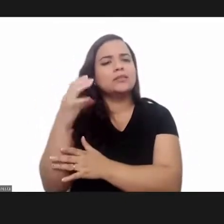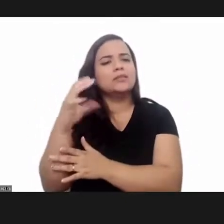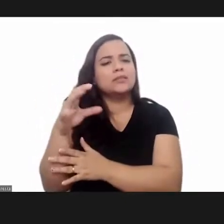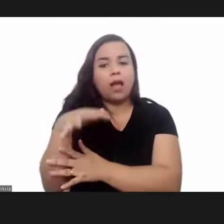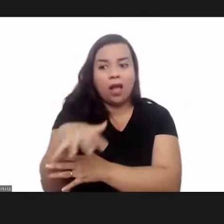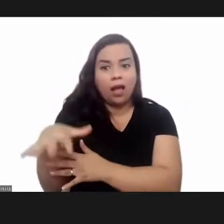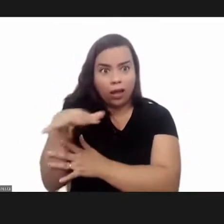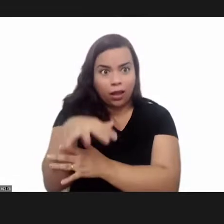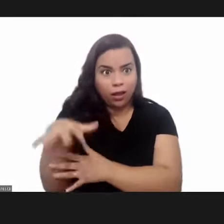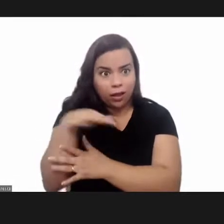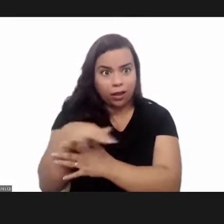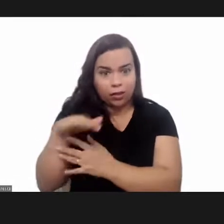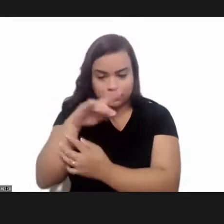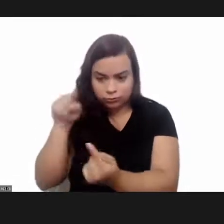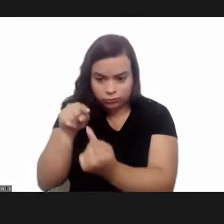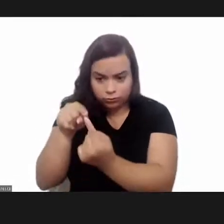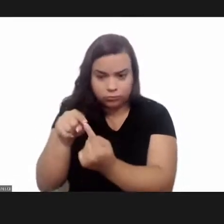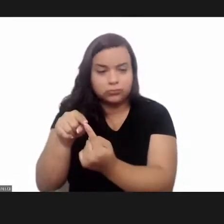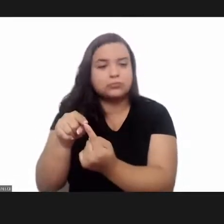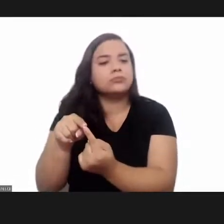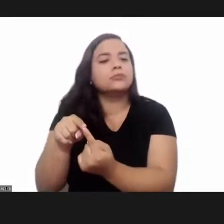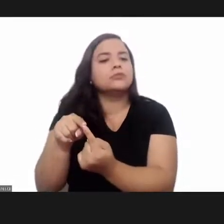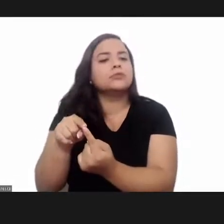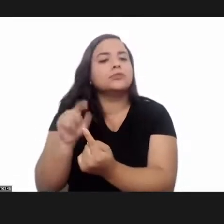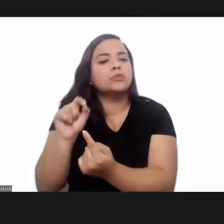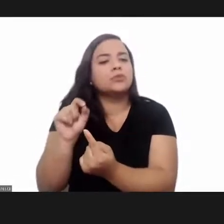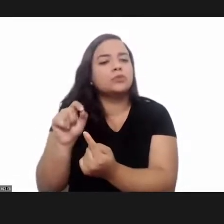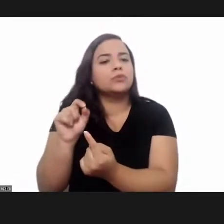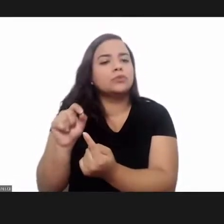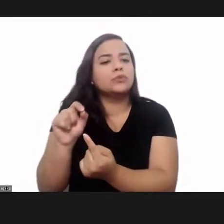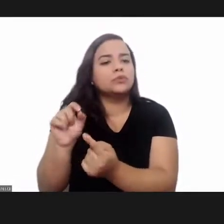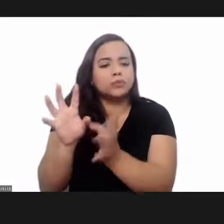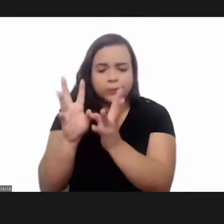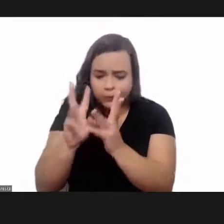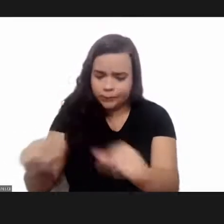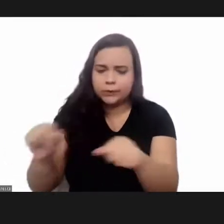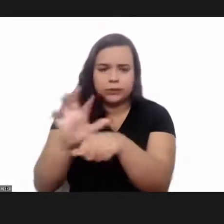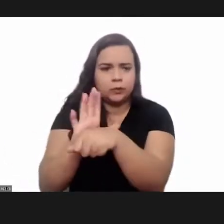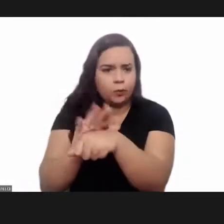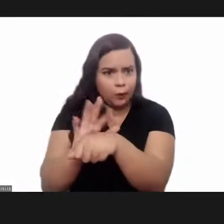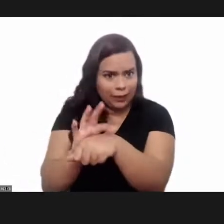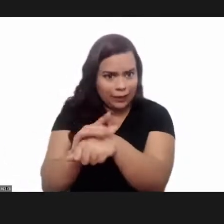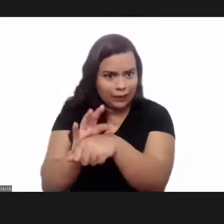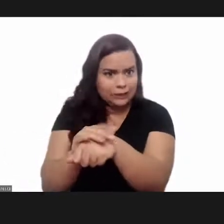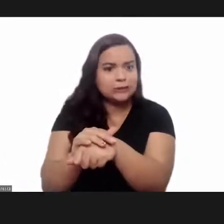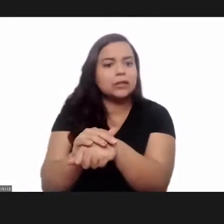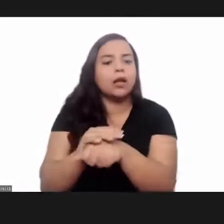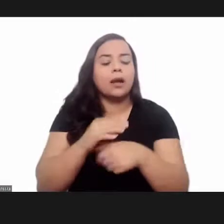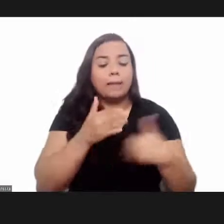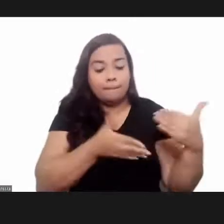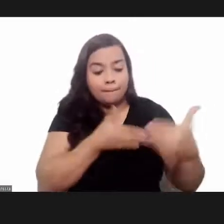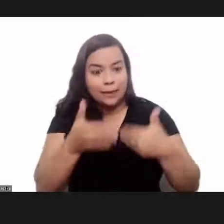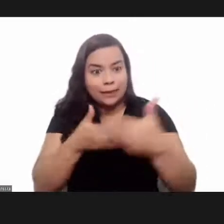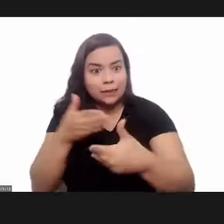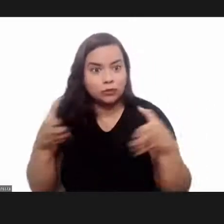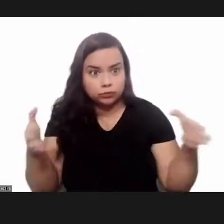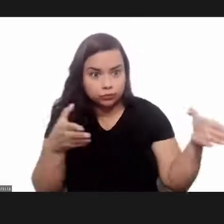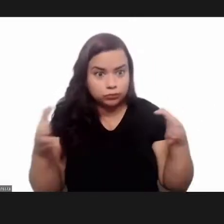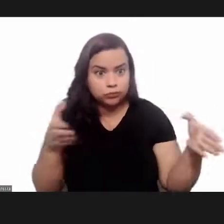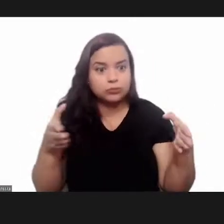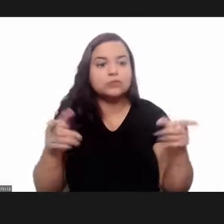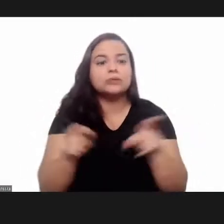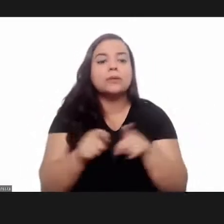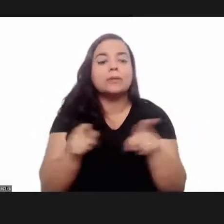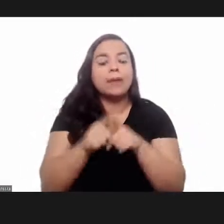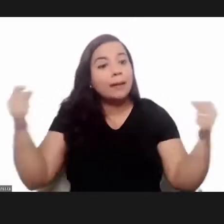both directly related to the disease disease the transmission